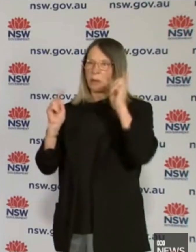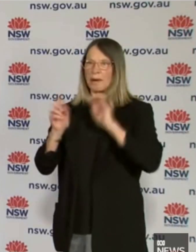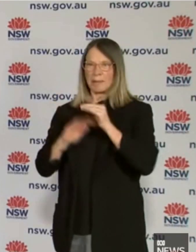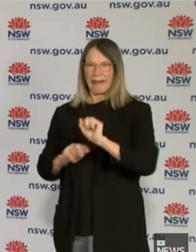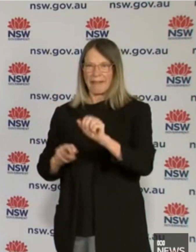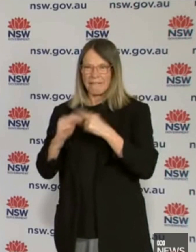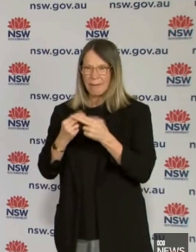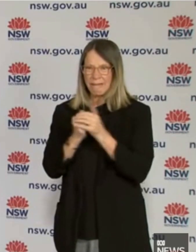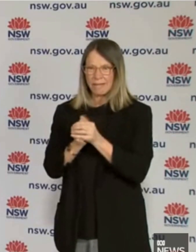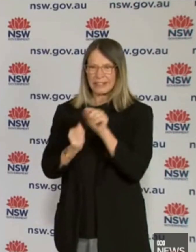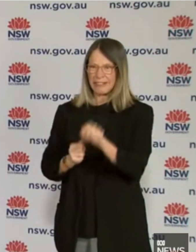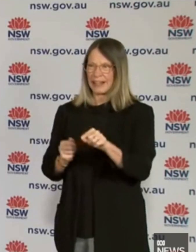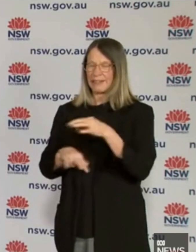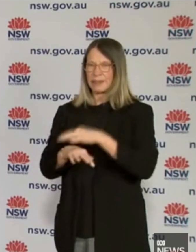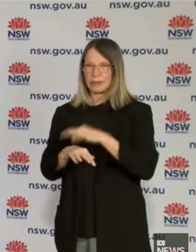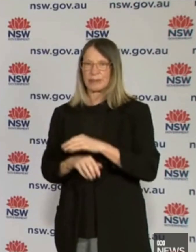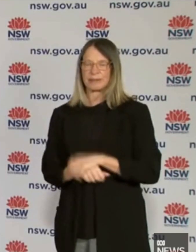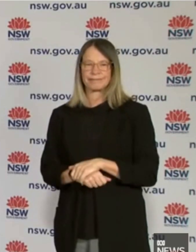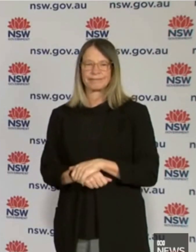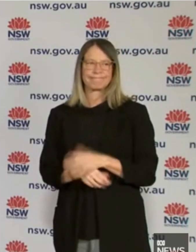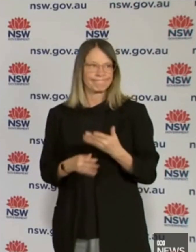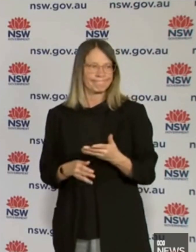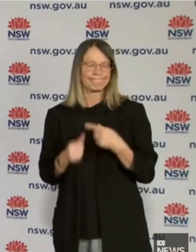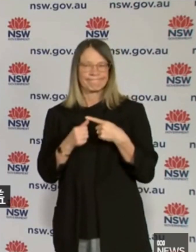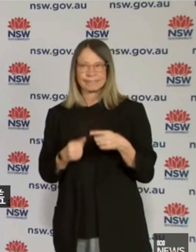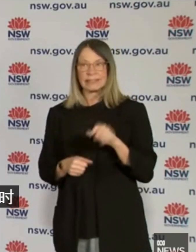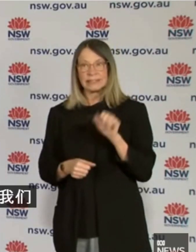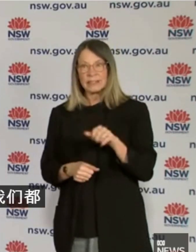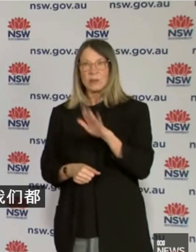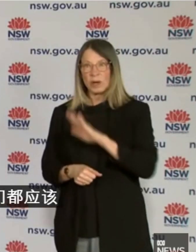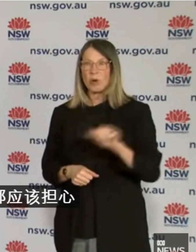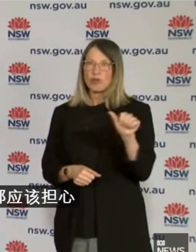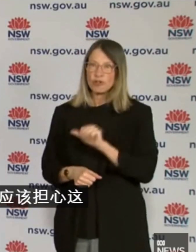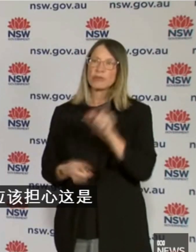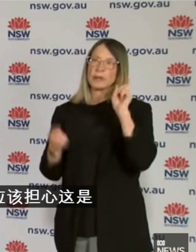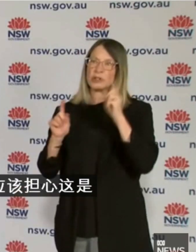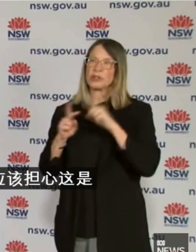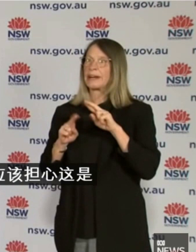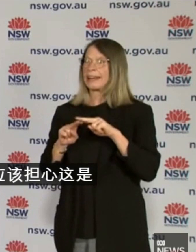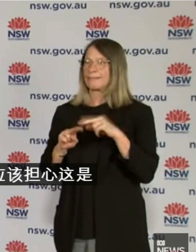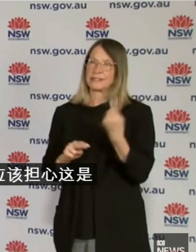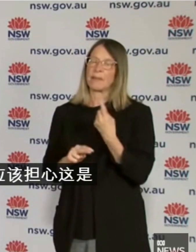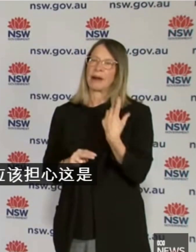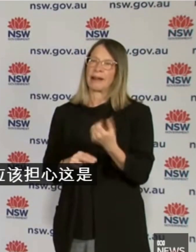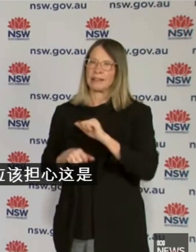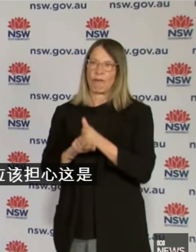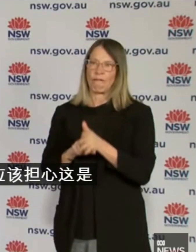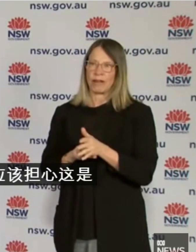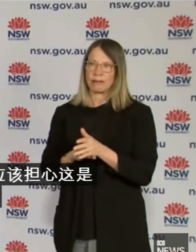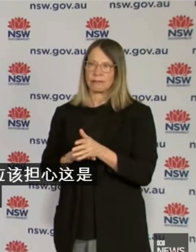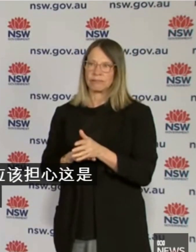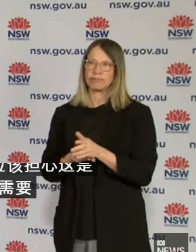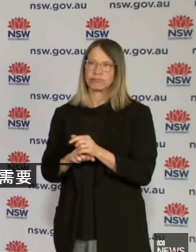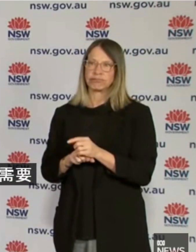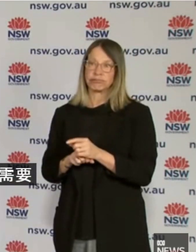way. I think that we should all be concerned whenever anybody gets COVID. It is a very, very dangerous virus.